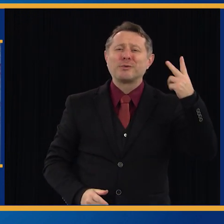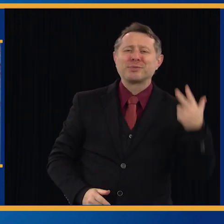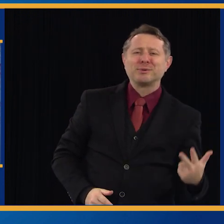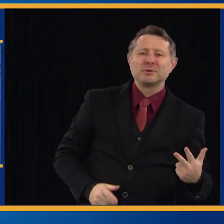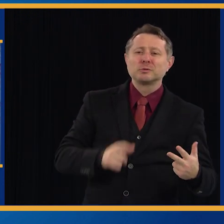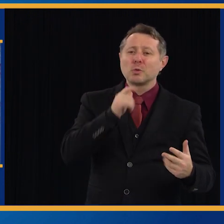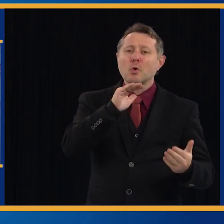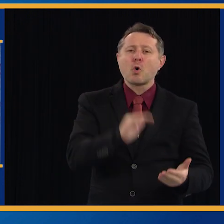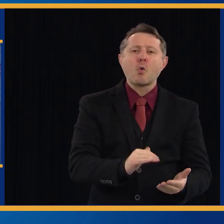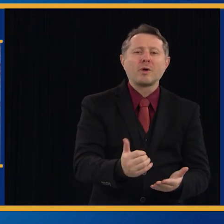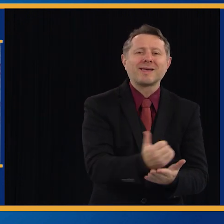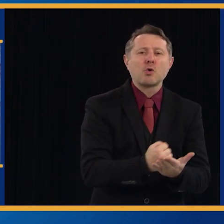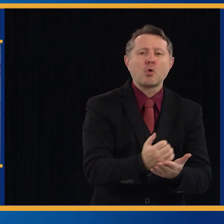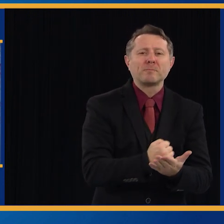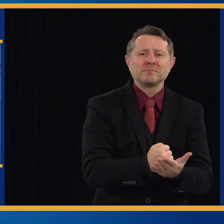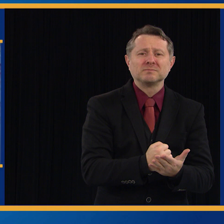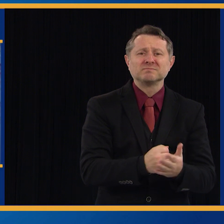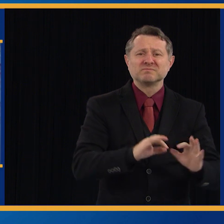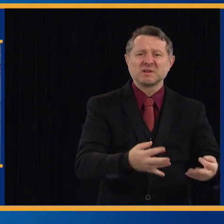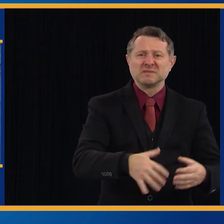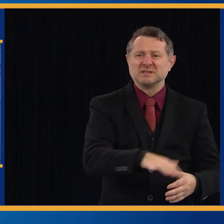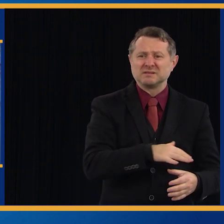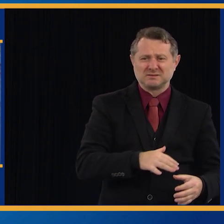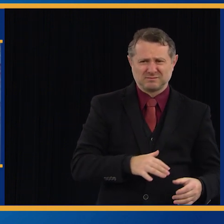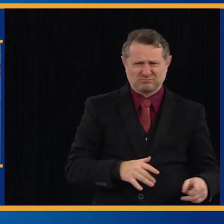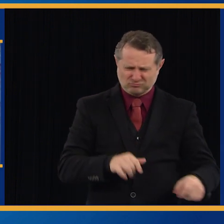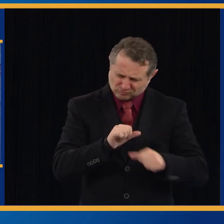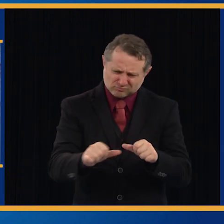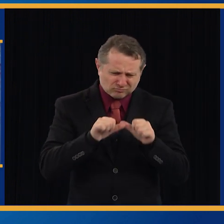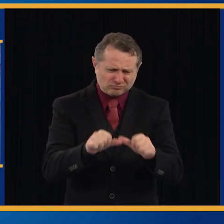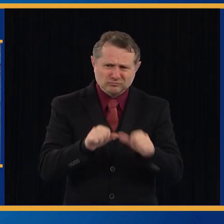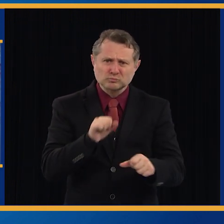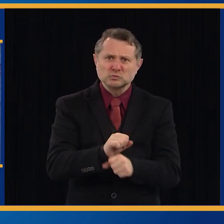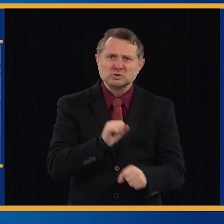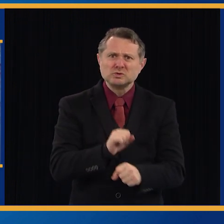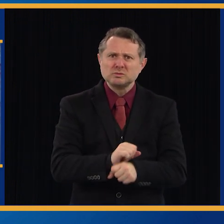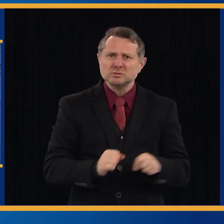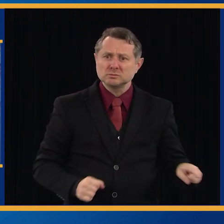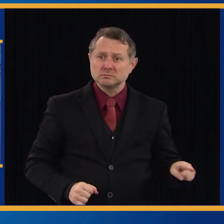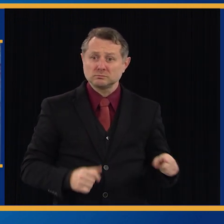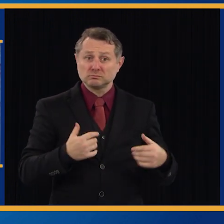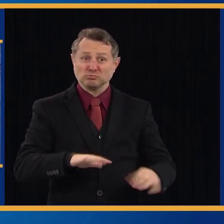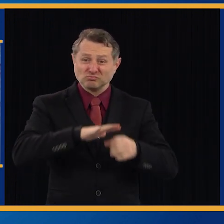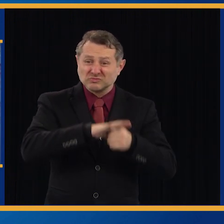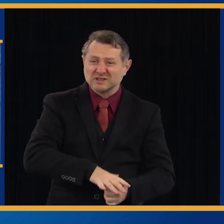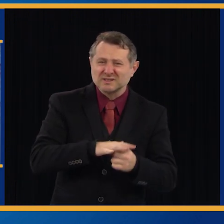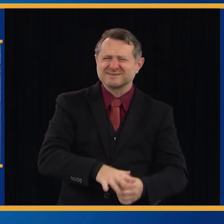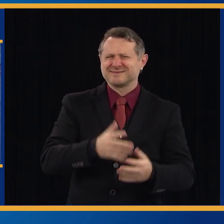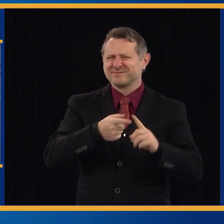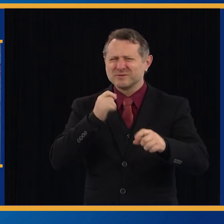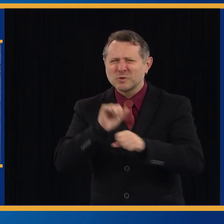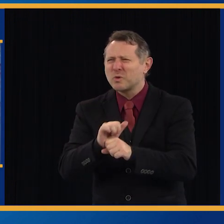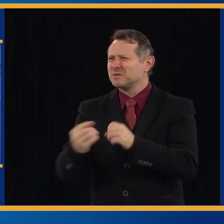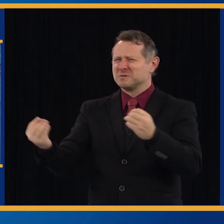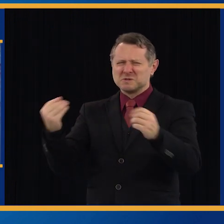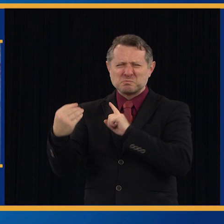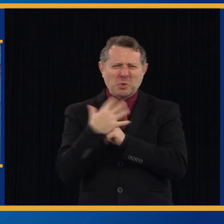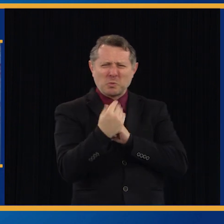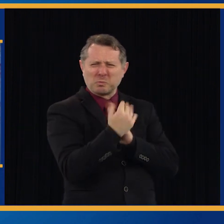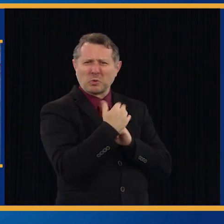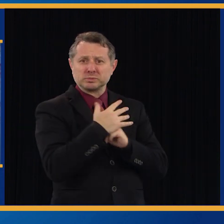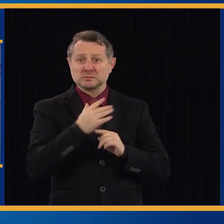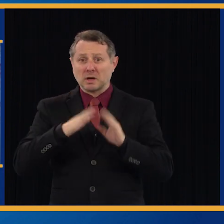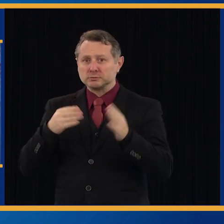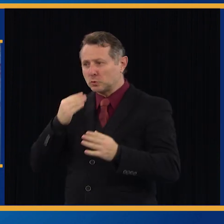households. So they've been doing this work. They've been stressed. They're going home to a household, often had two wage